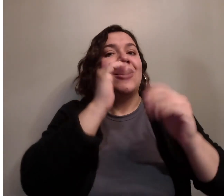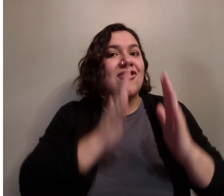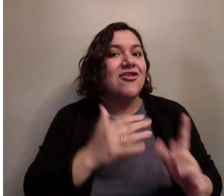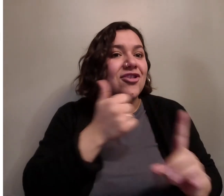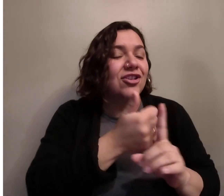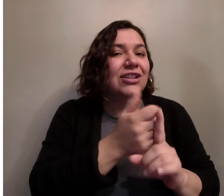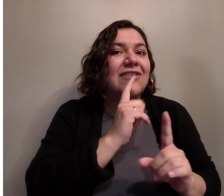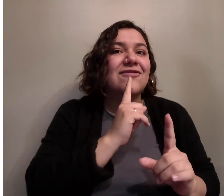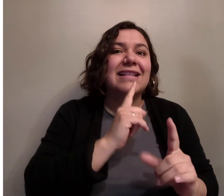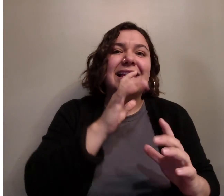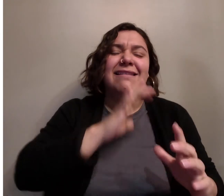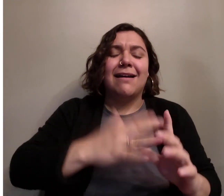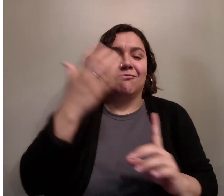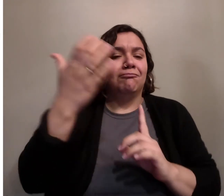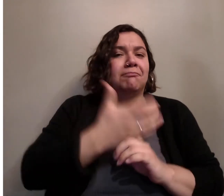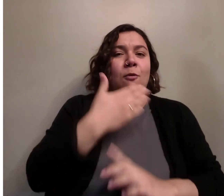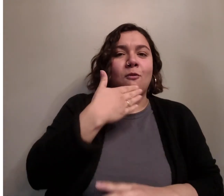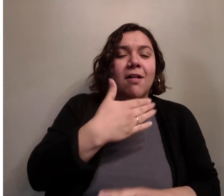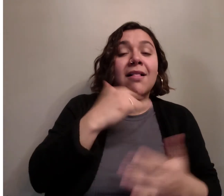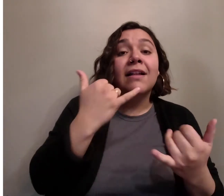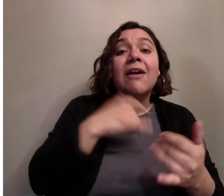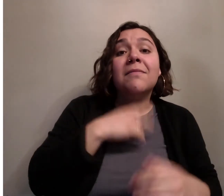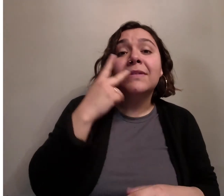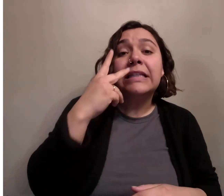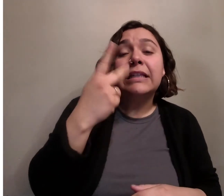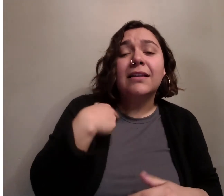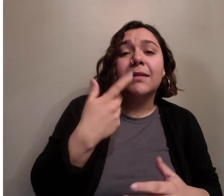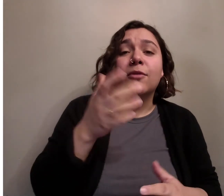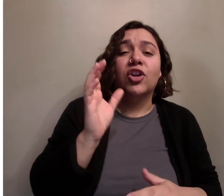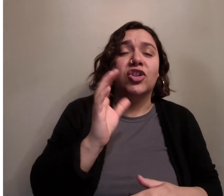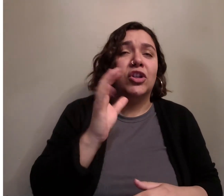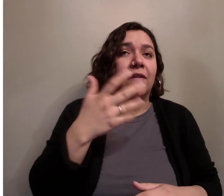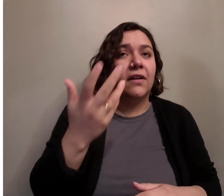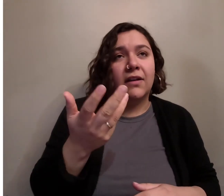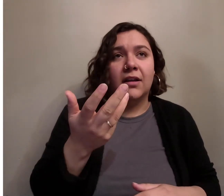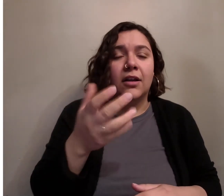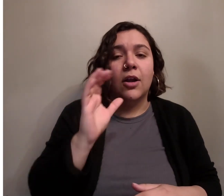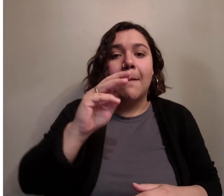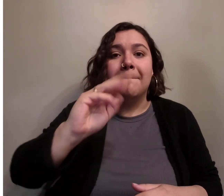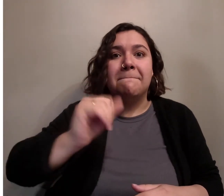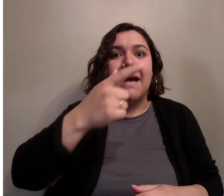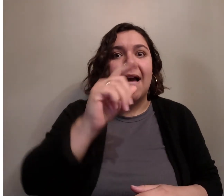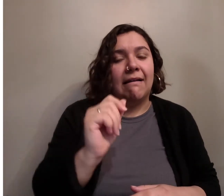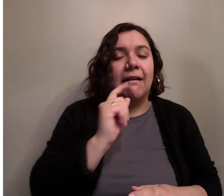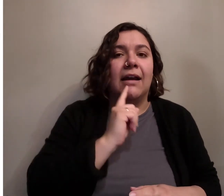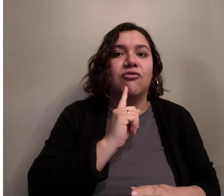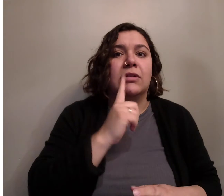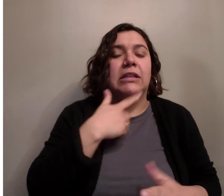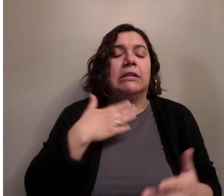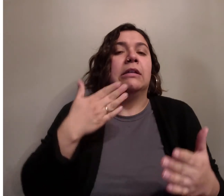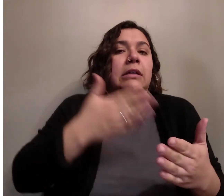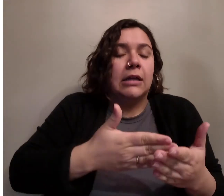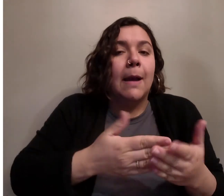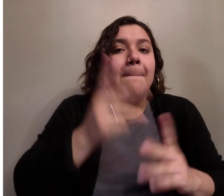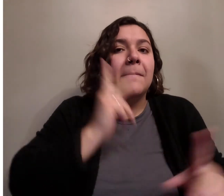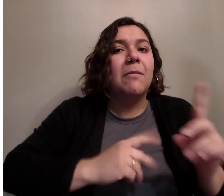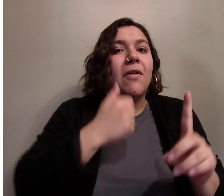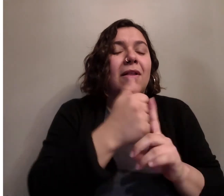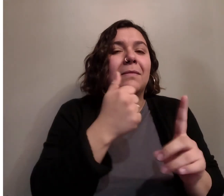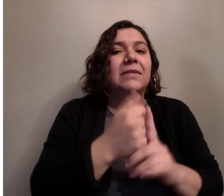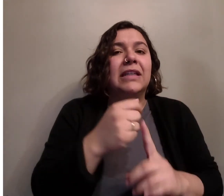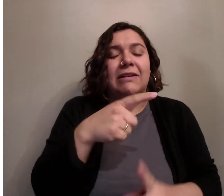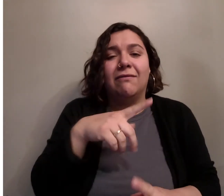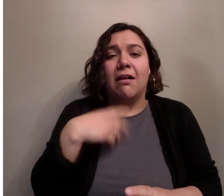brilliant actress, and she conceives it so brilliantly. And now I've seen some conservative or MAGA pushback